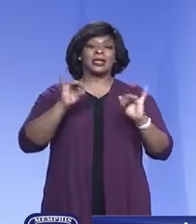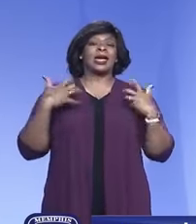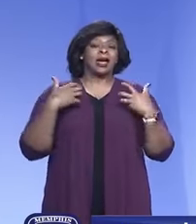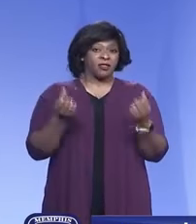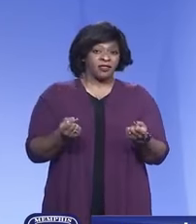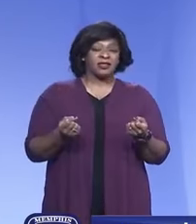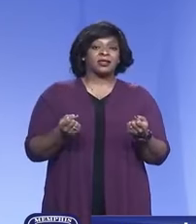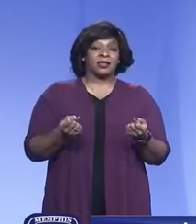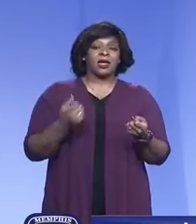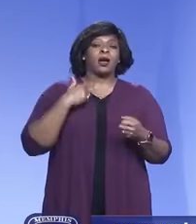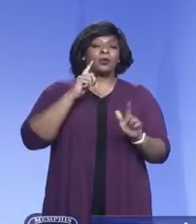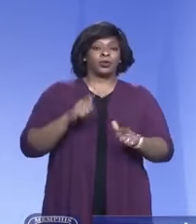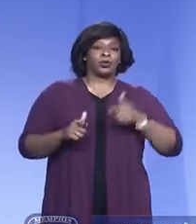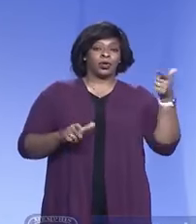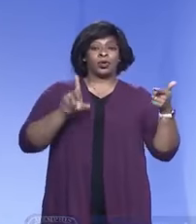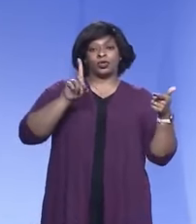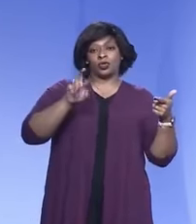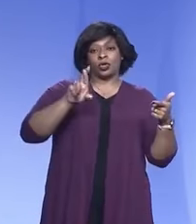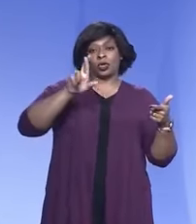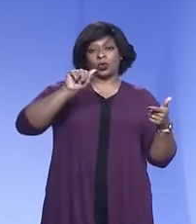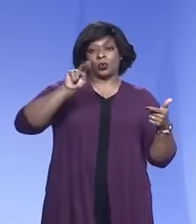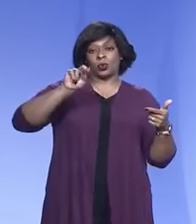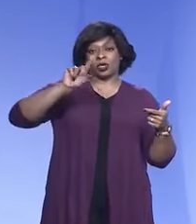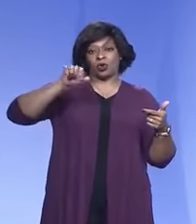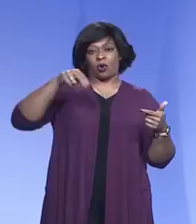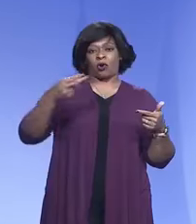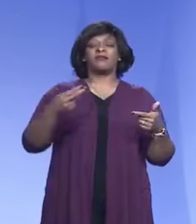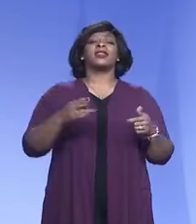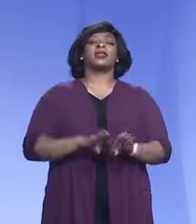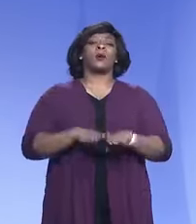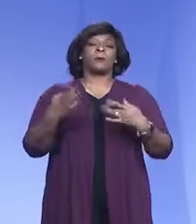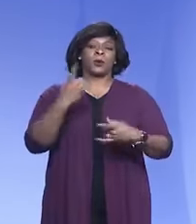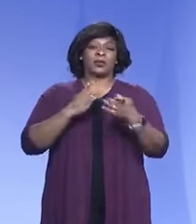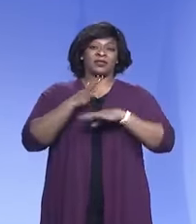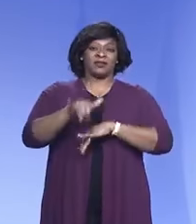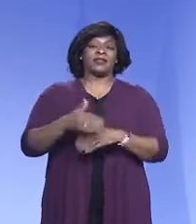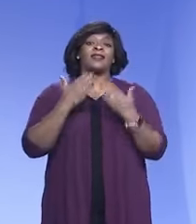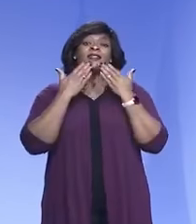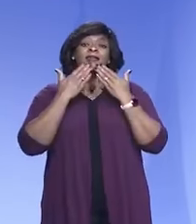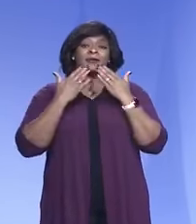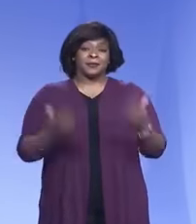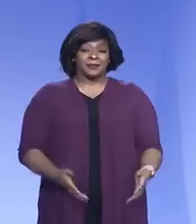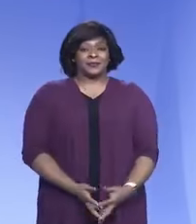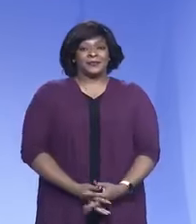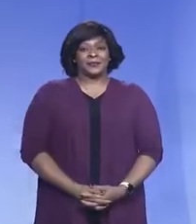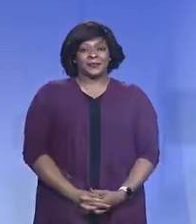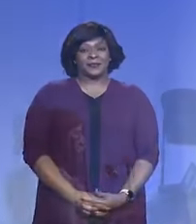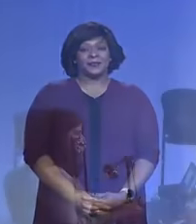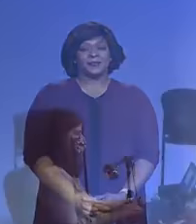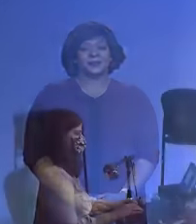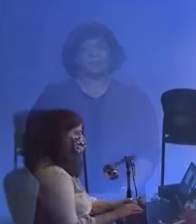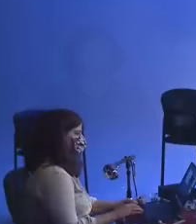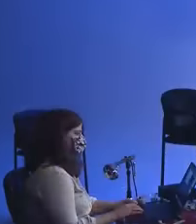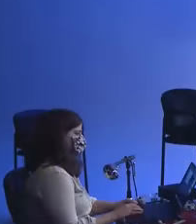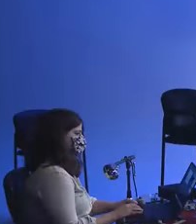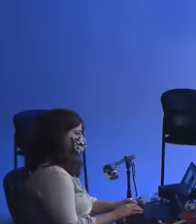healthy. And I'm going to turn it over to Dr. Randolph, and then we'll open it up for questions. Thank you.